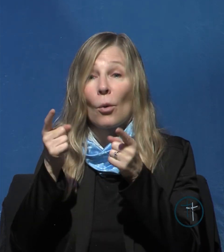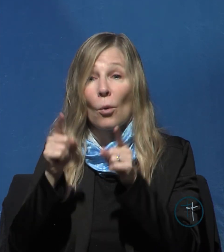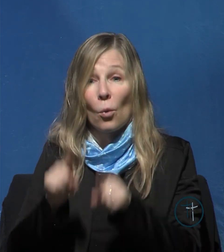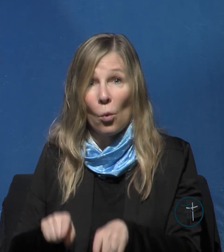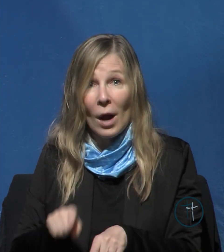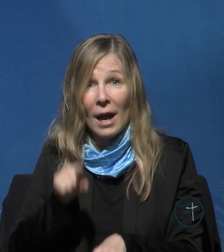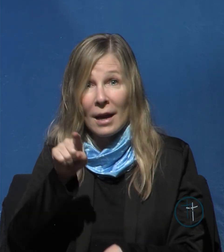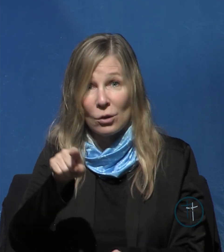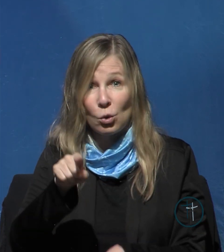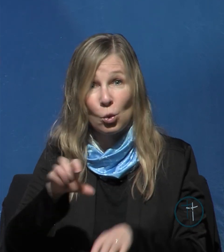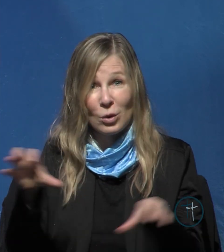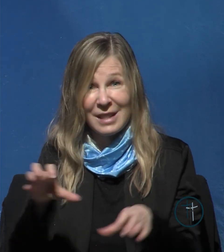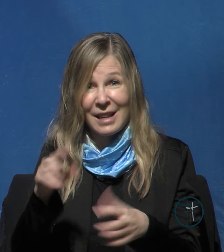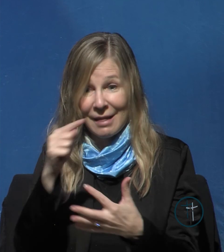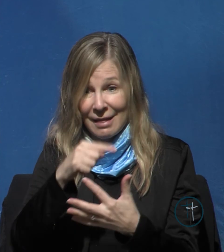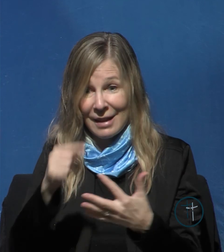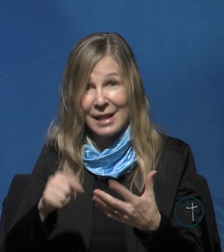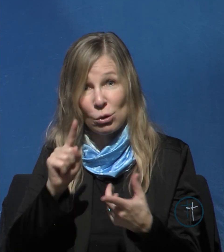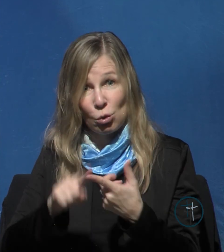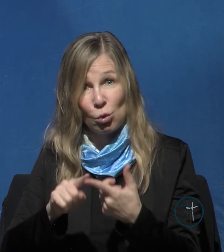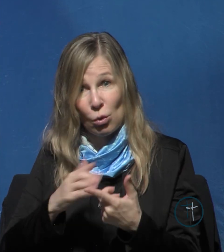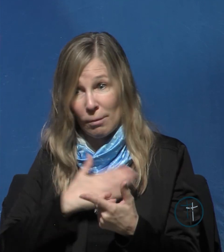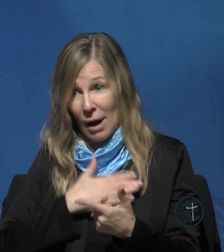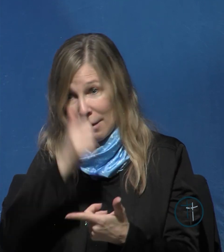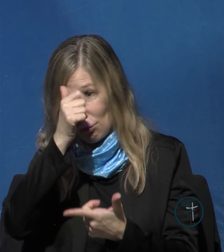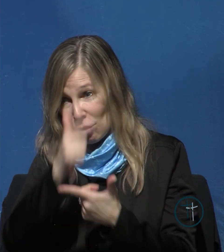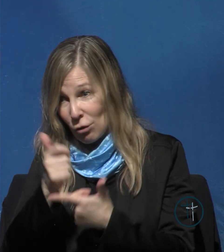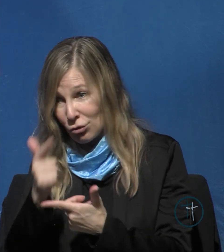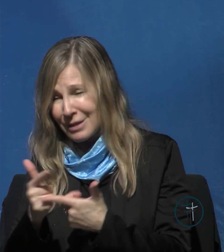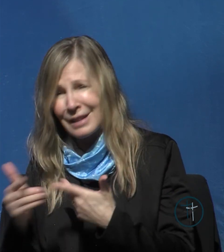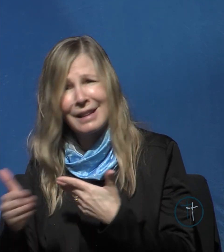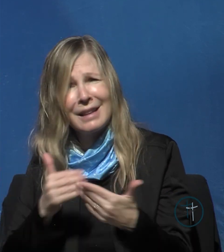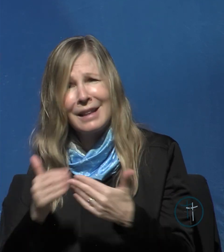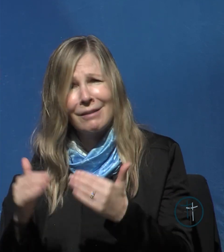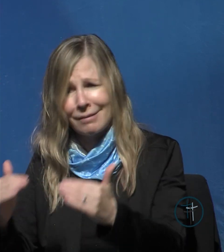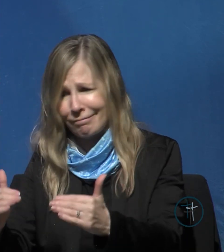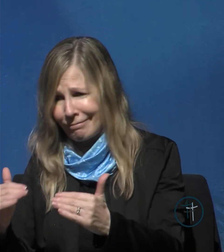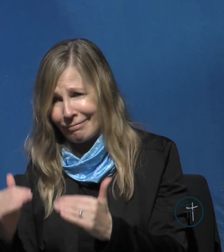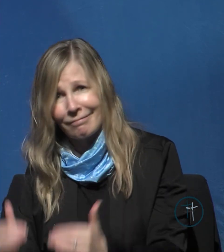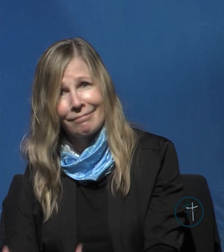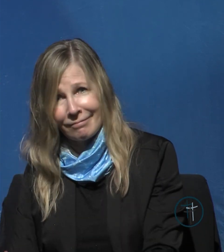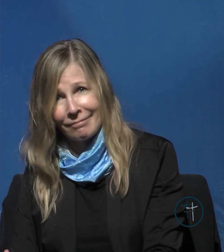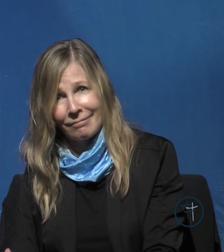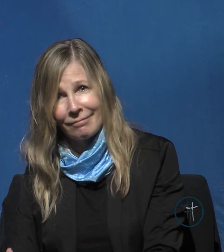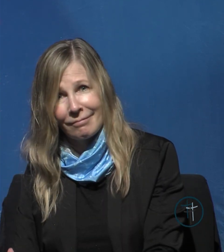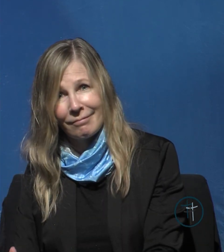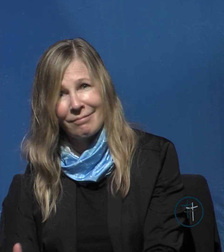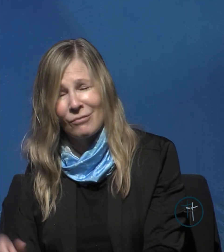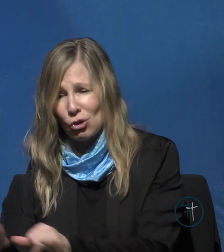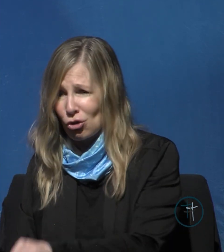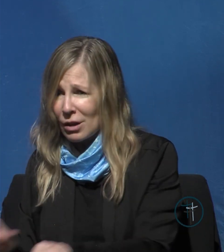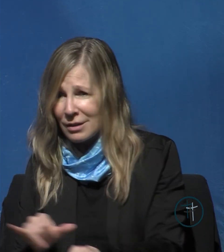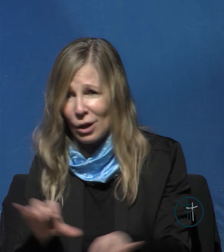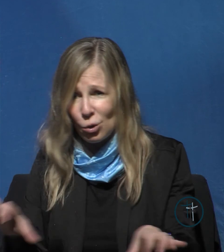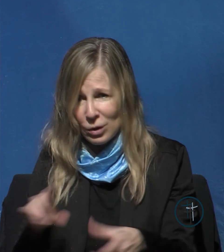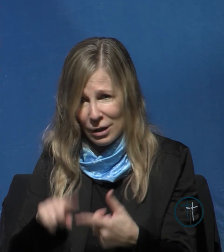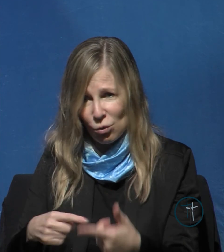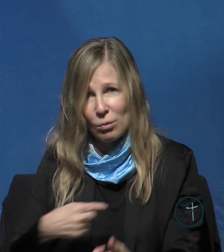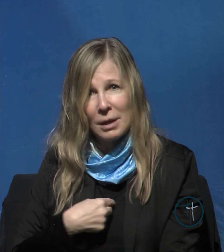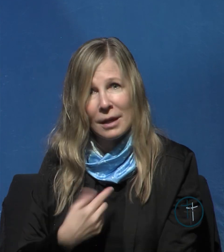to the extent that you did it to one of these brothers of mine, even the least of them, you did it to me."